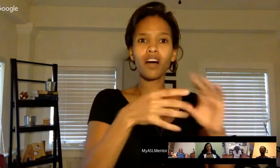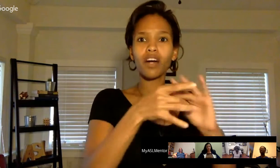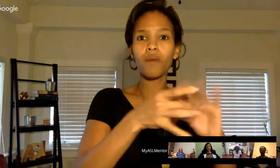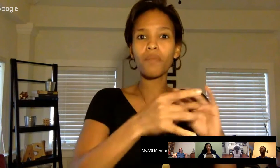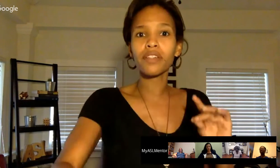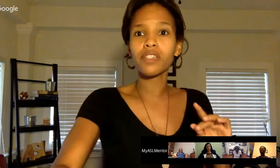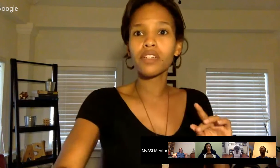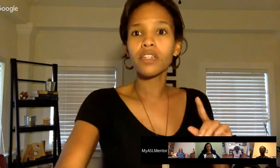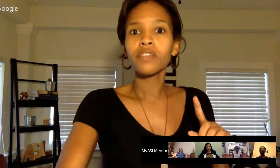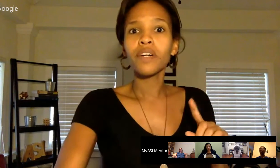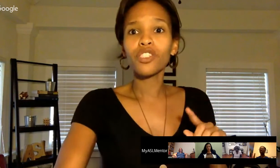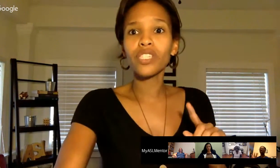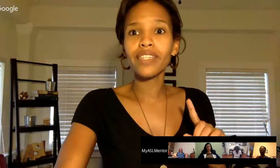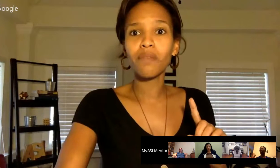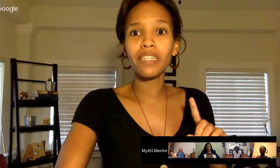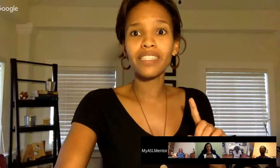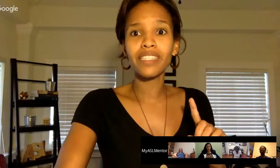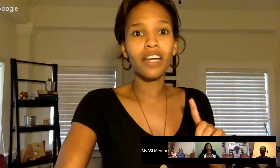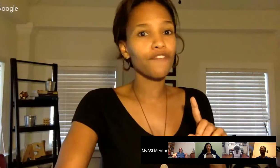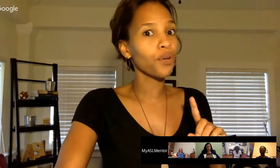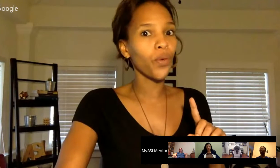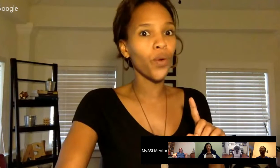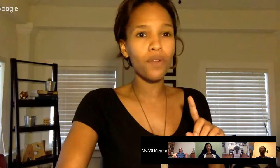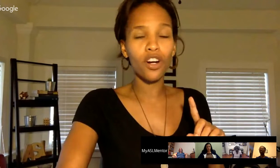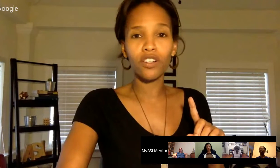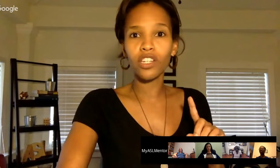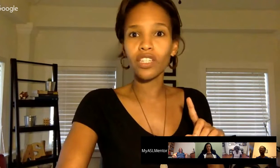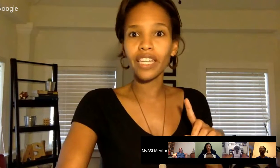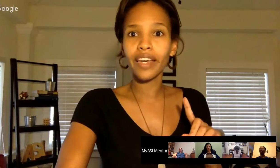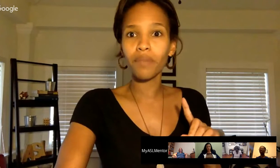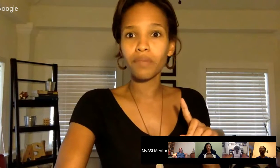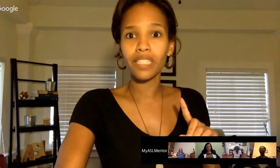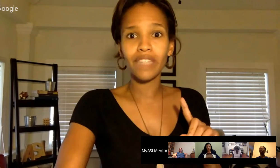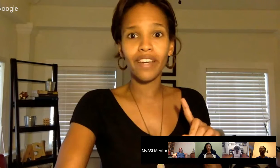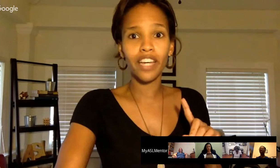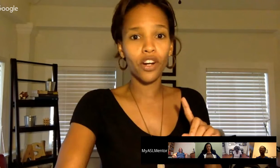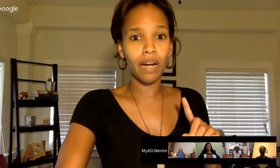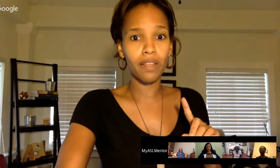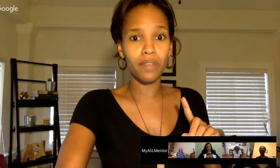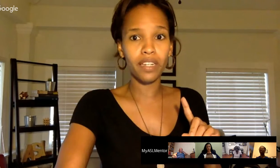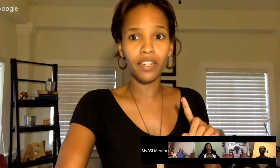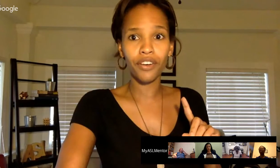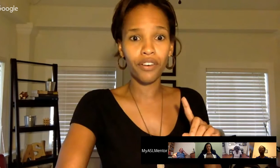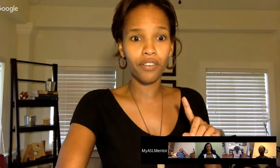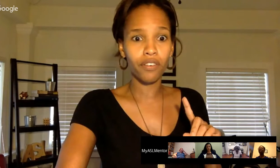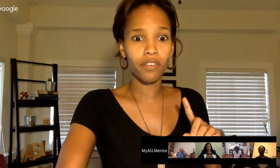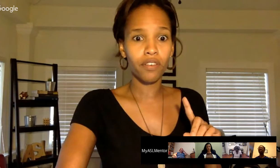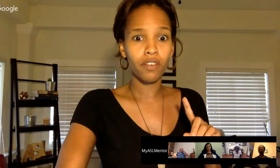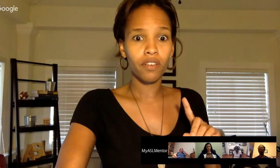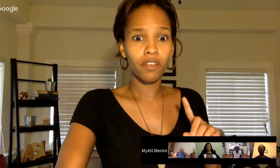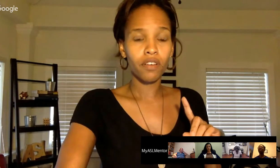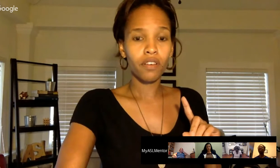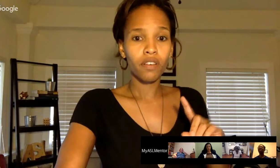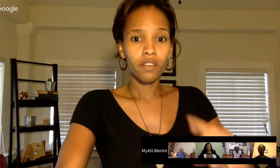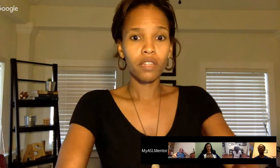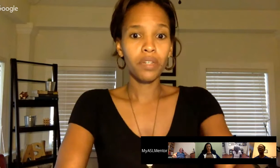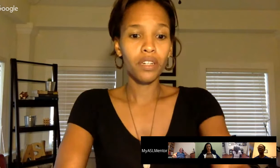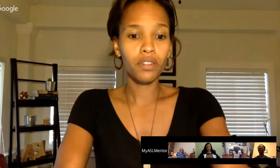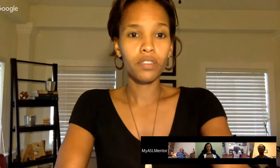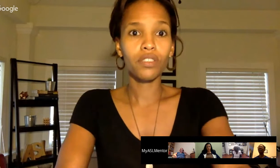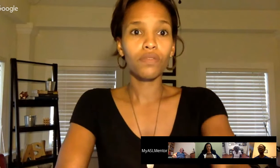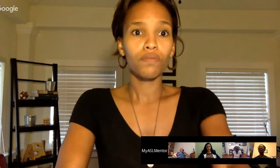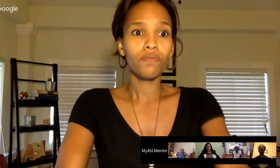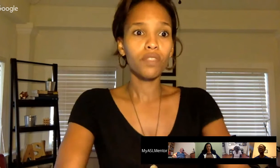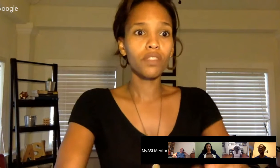comment. I just had somebody sign up for the webinar a little late, but I'm going to see if I can grab them in here. Let